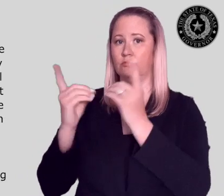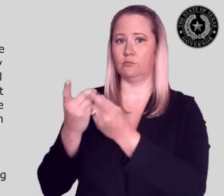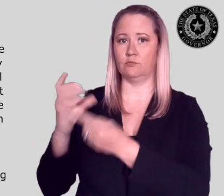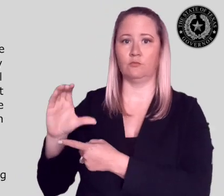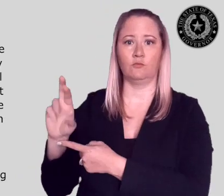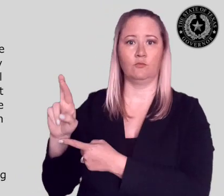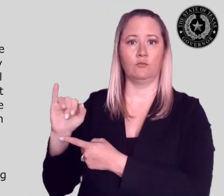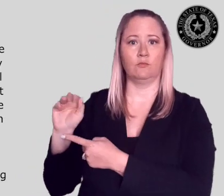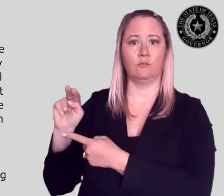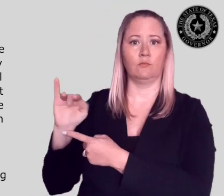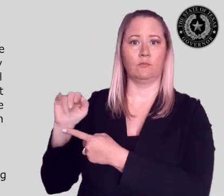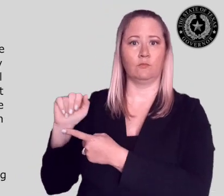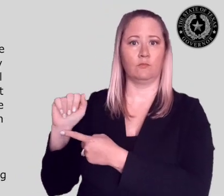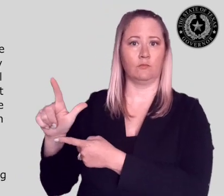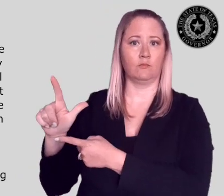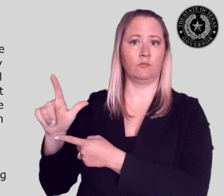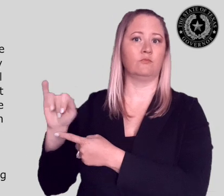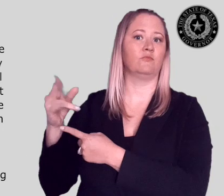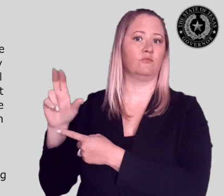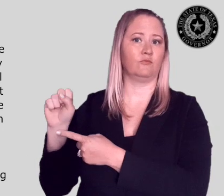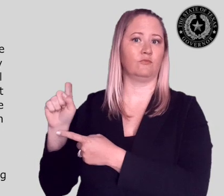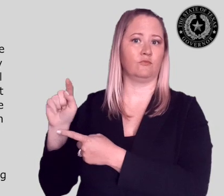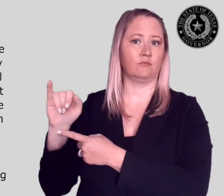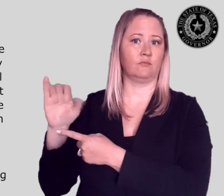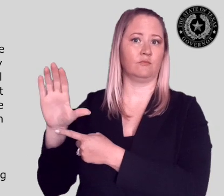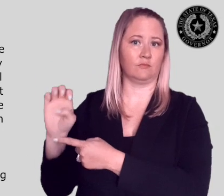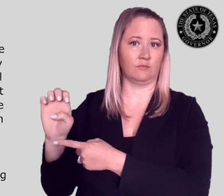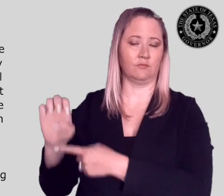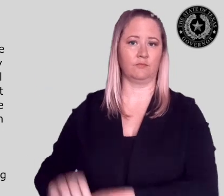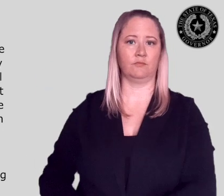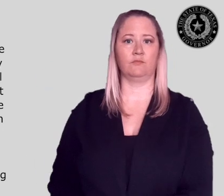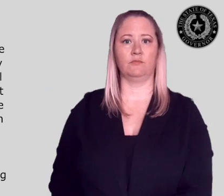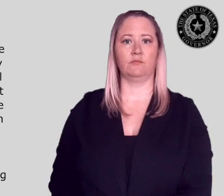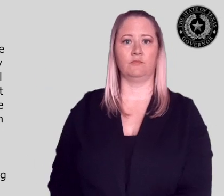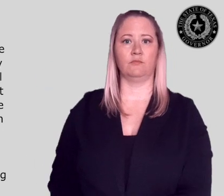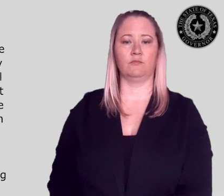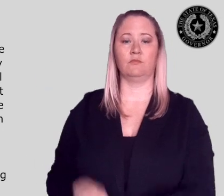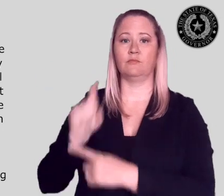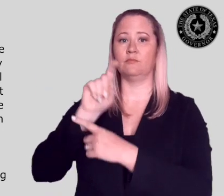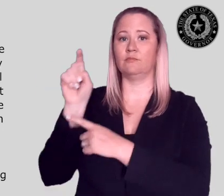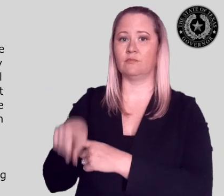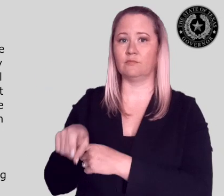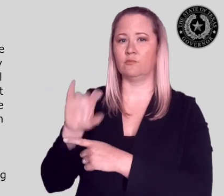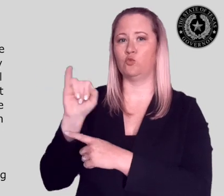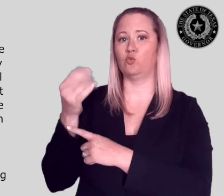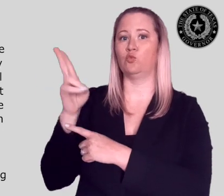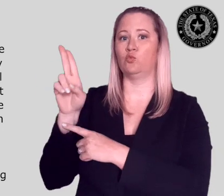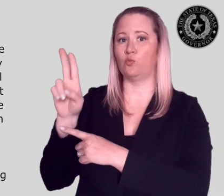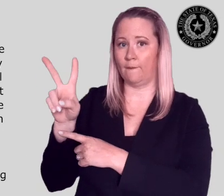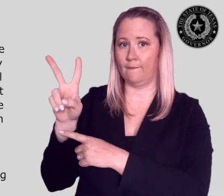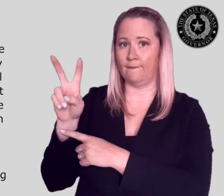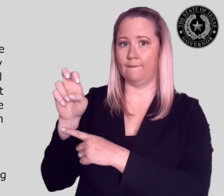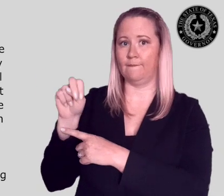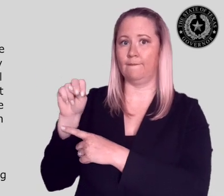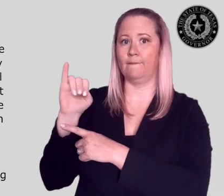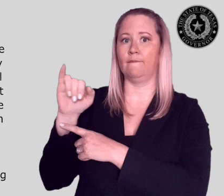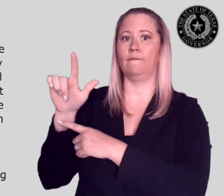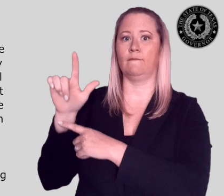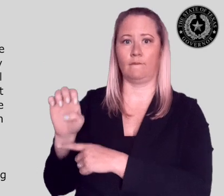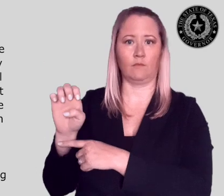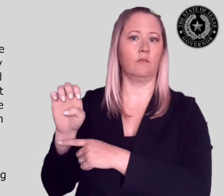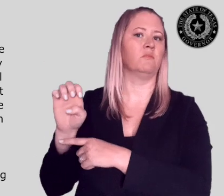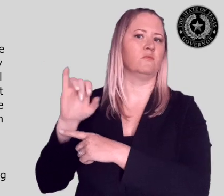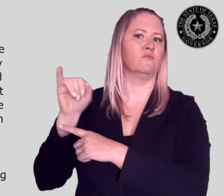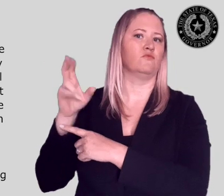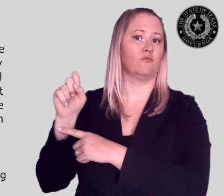the Texas Department of Criminal Justice, the Texas Juvenile Justice Department, and any county and municipal jails